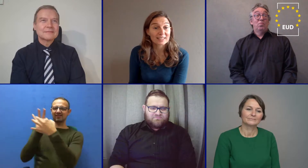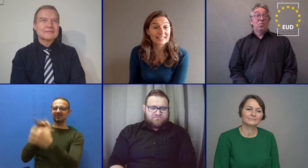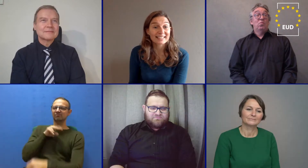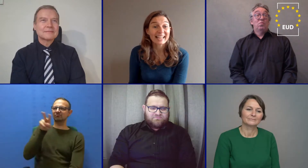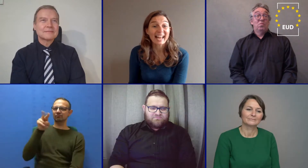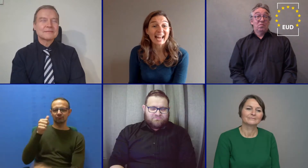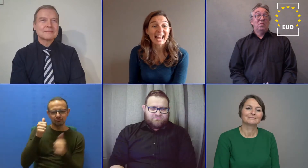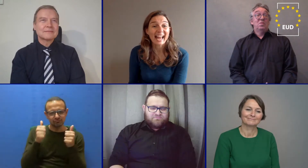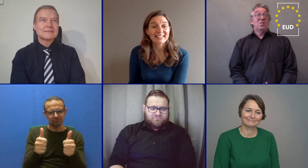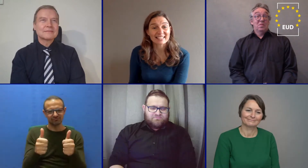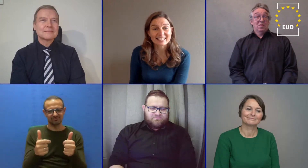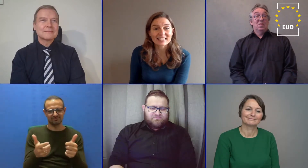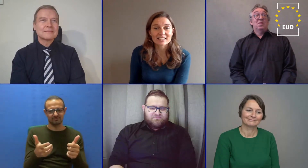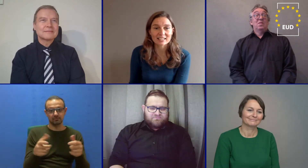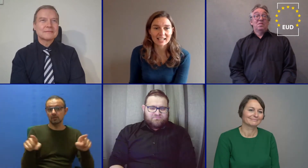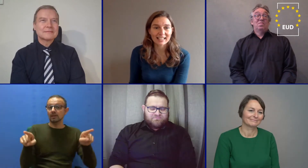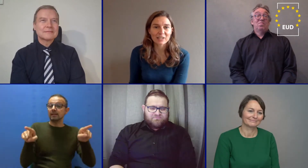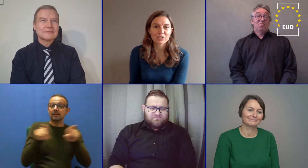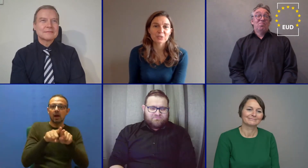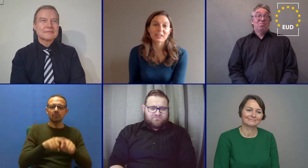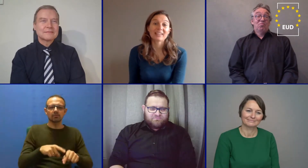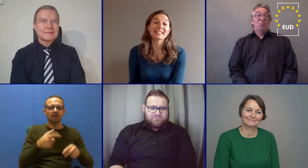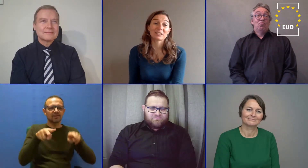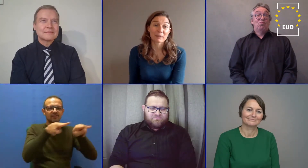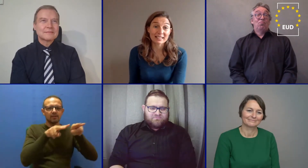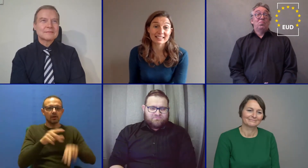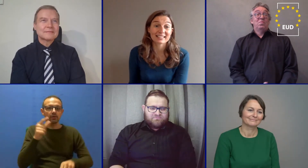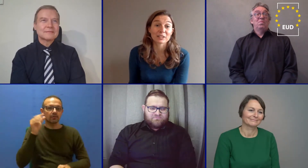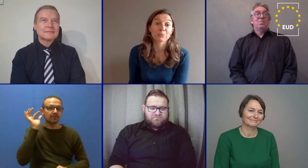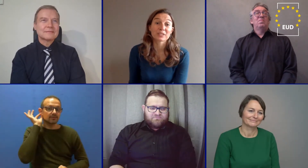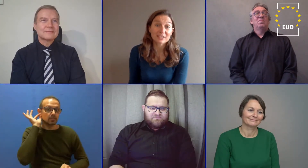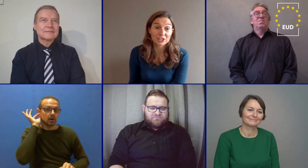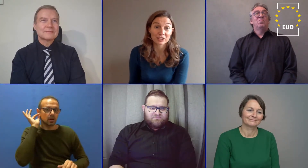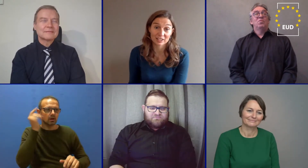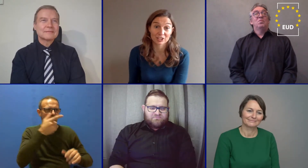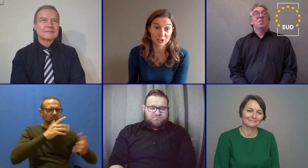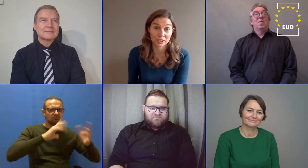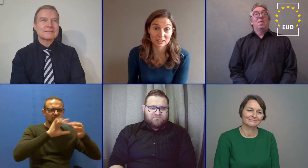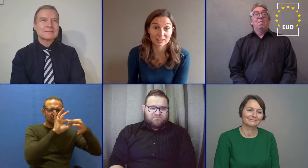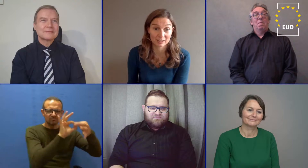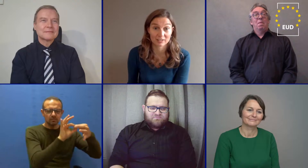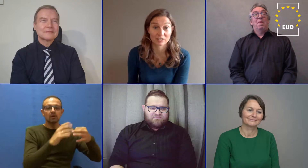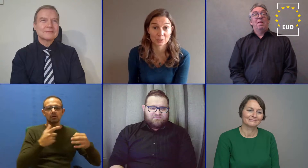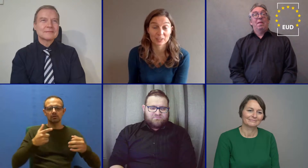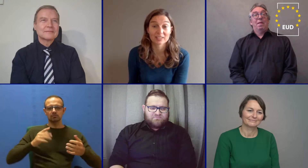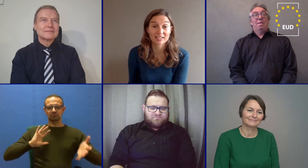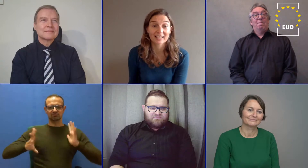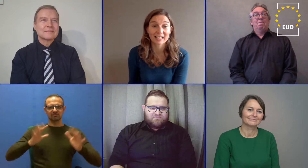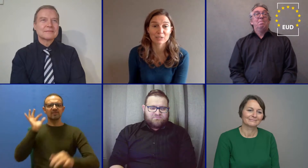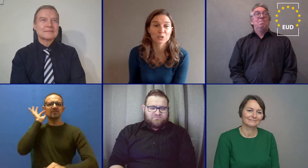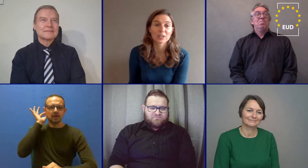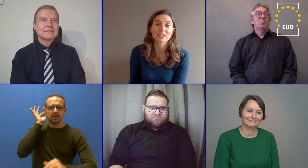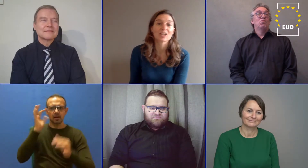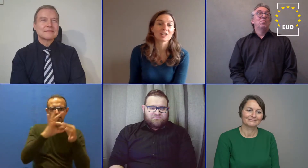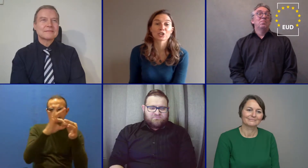pre-recorded, and they see it in sign language, what I think is best is that the presenter is doing it in sign language so that it's not